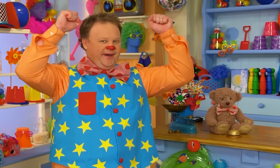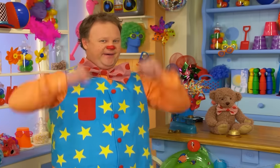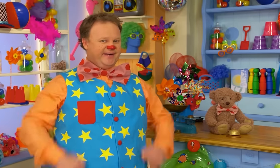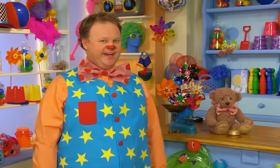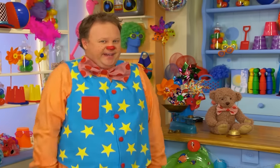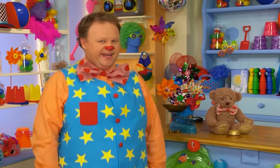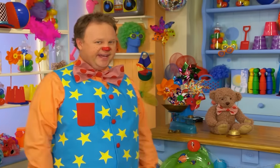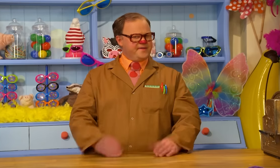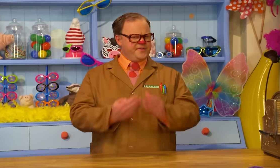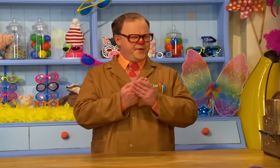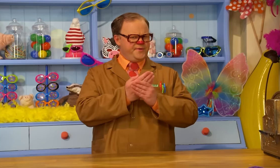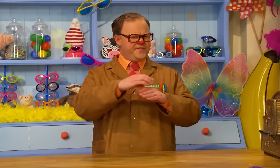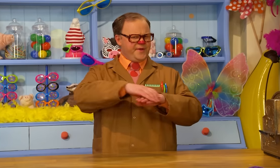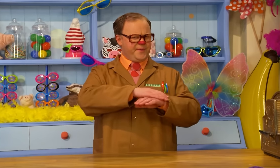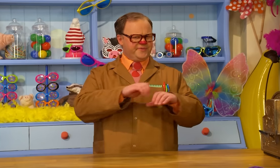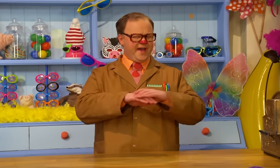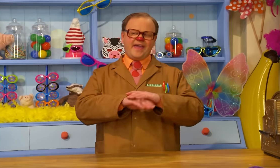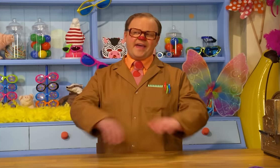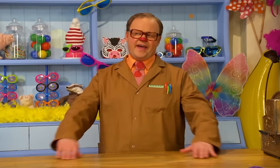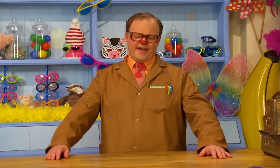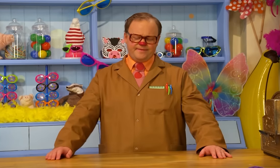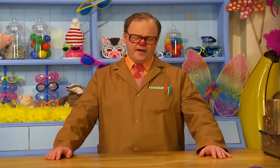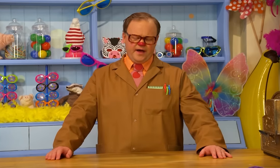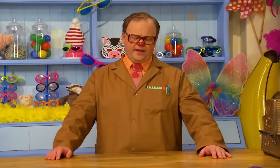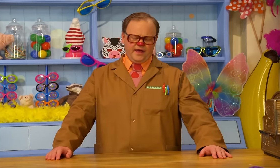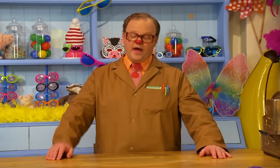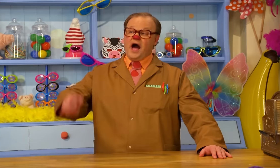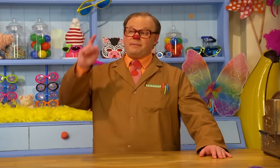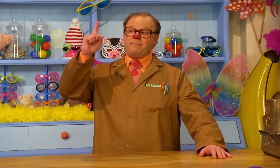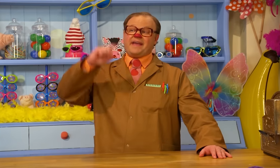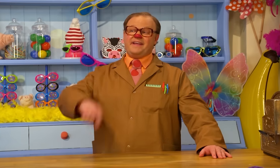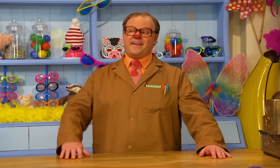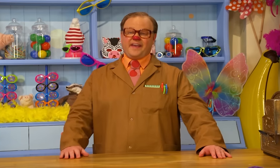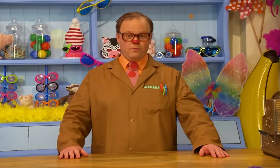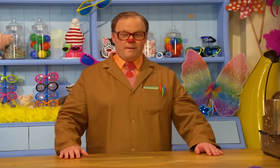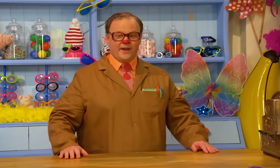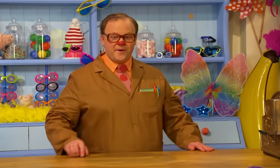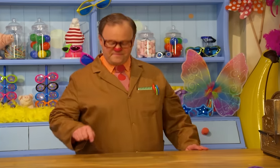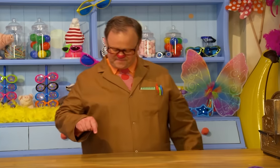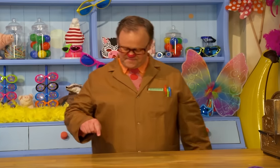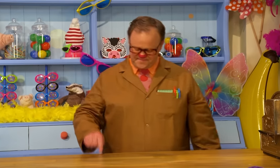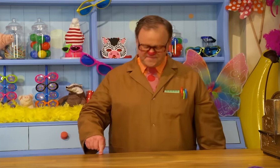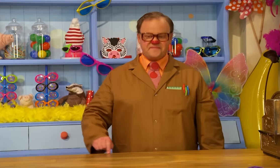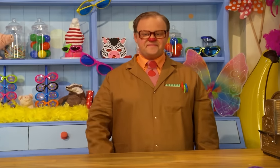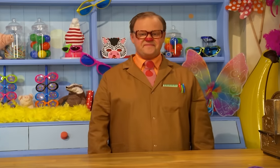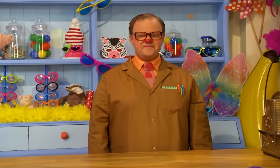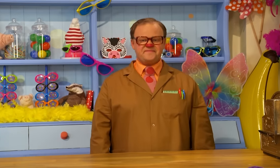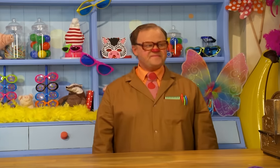Woohoo! New shoes, eh? I'll be back in a tick. Won't be long.